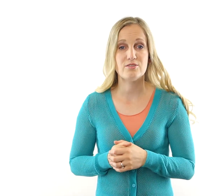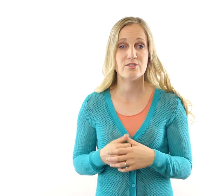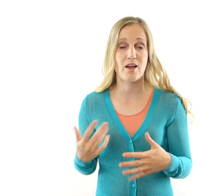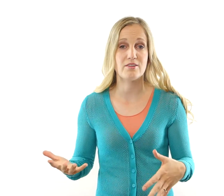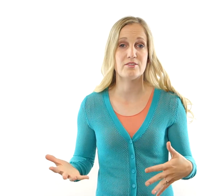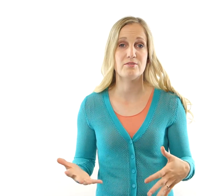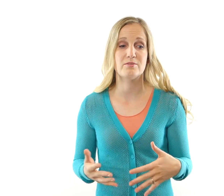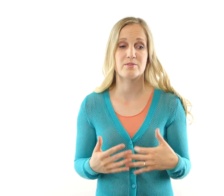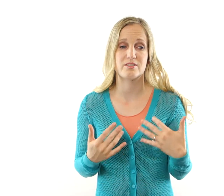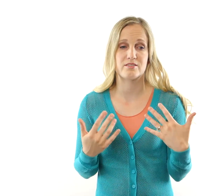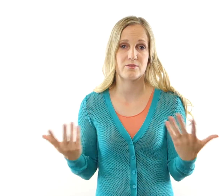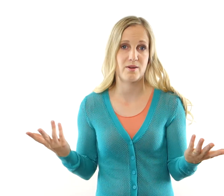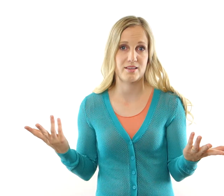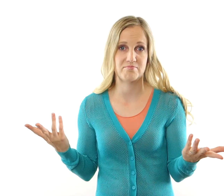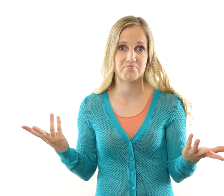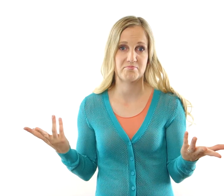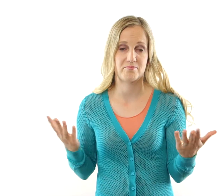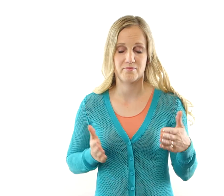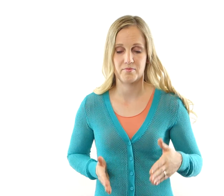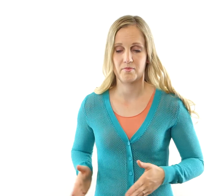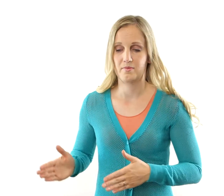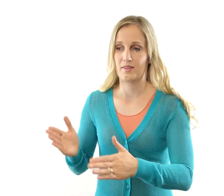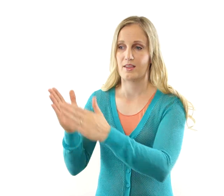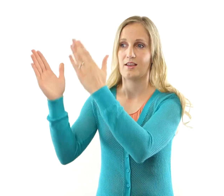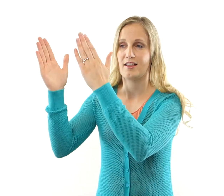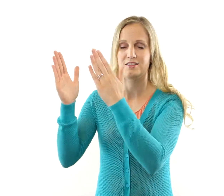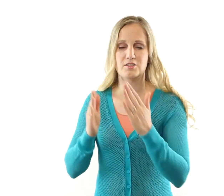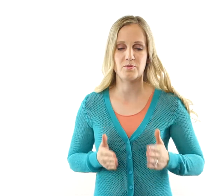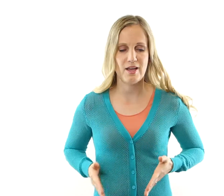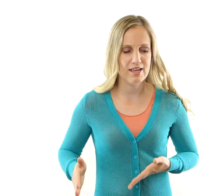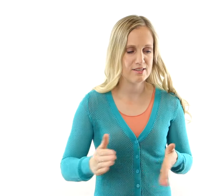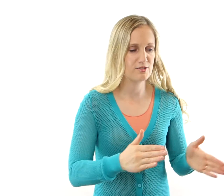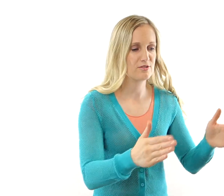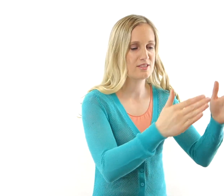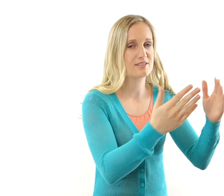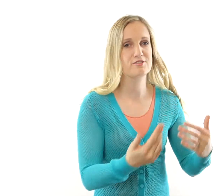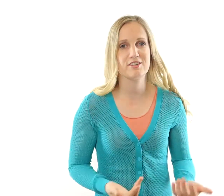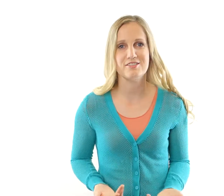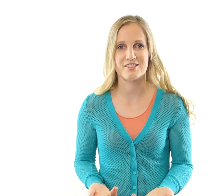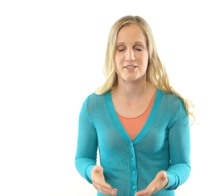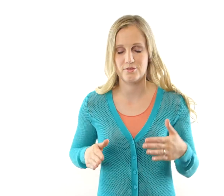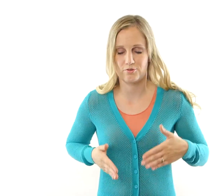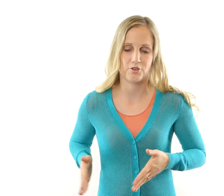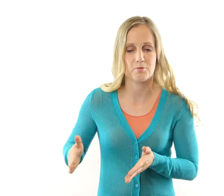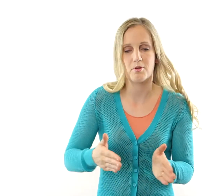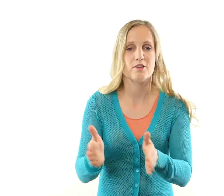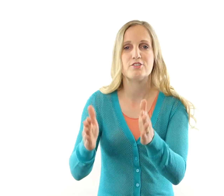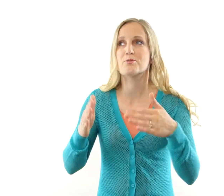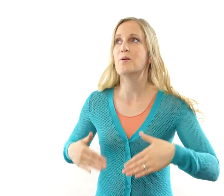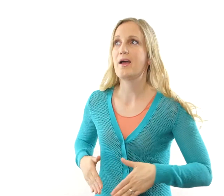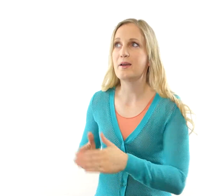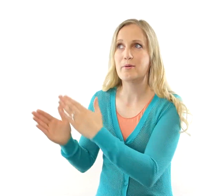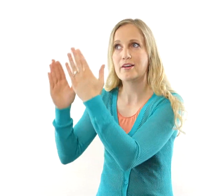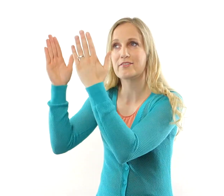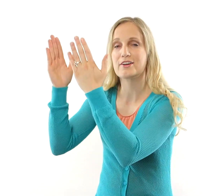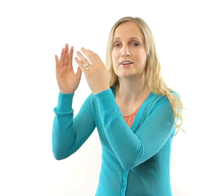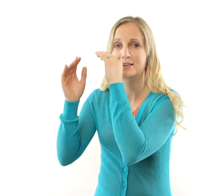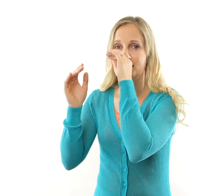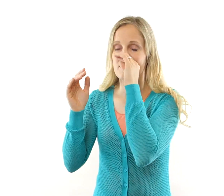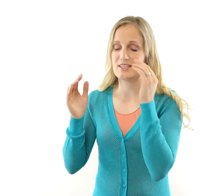you how you can do it, which is the way. And this is a way, this is a directional sign too, so you can do a way wherever, but this